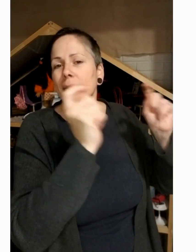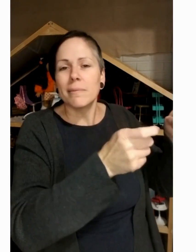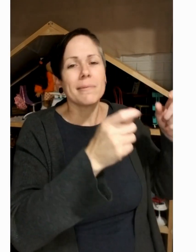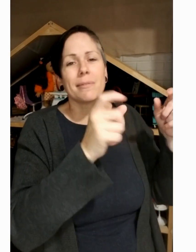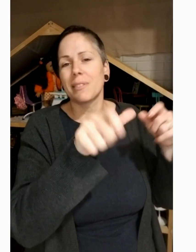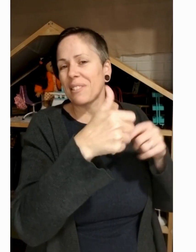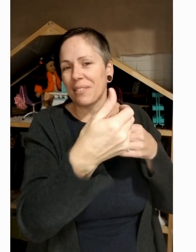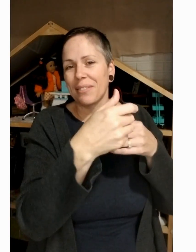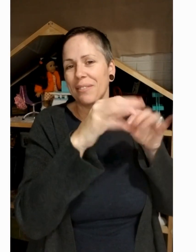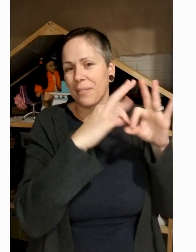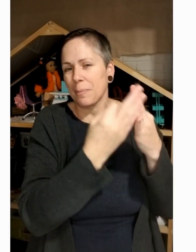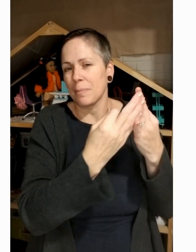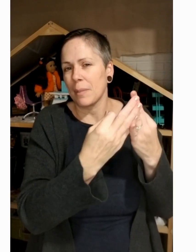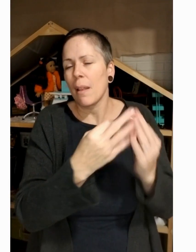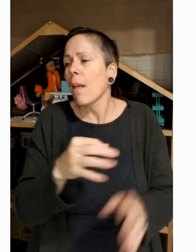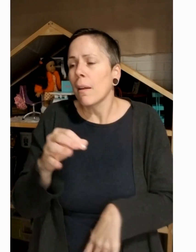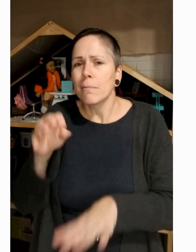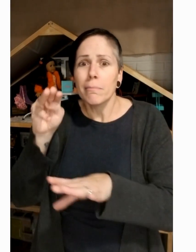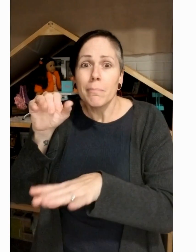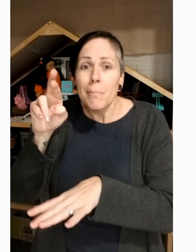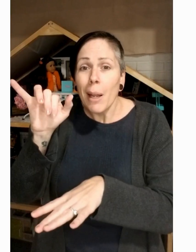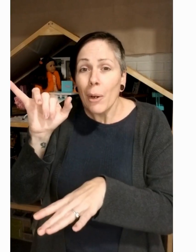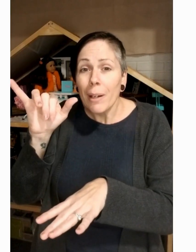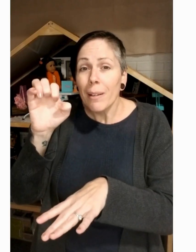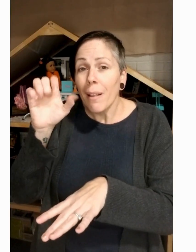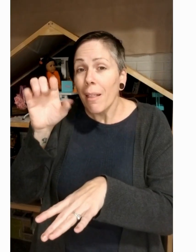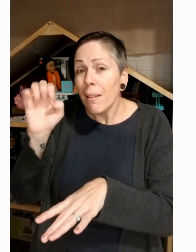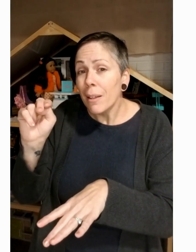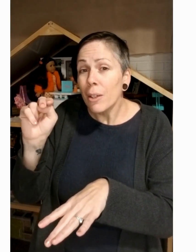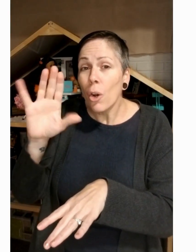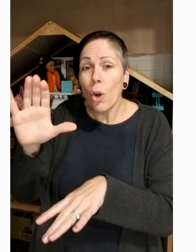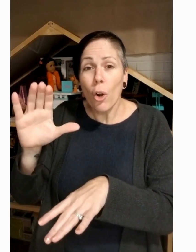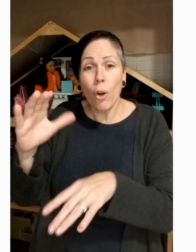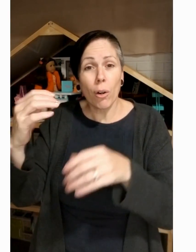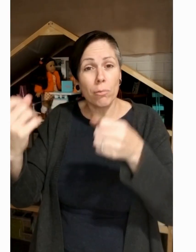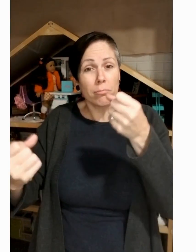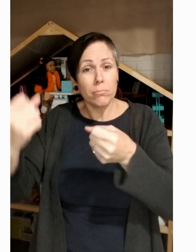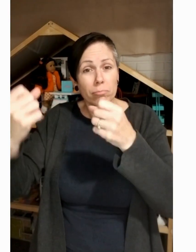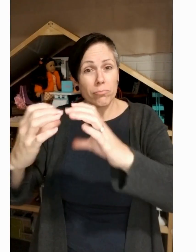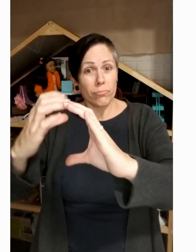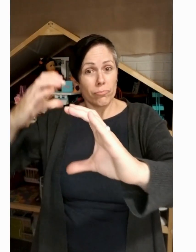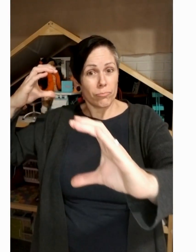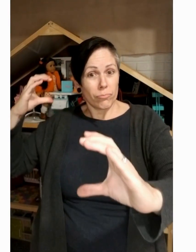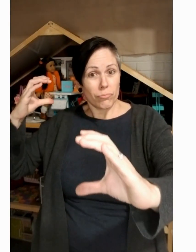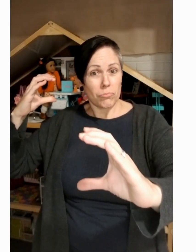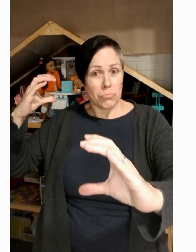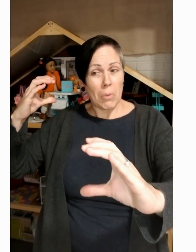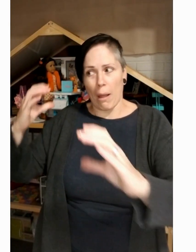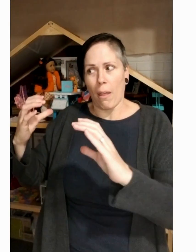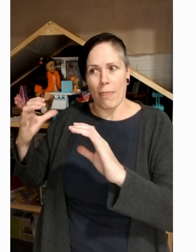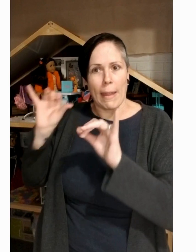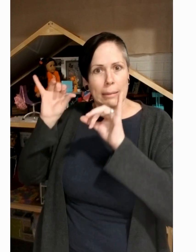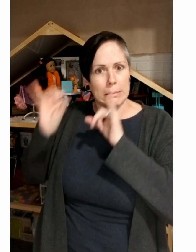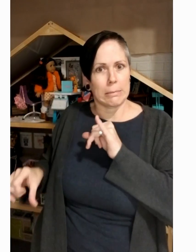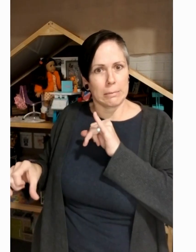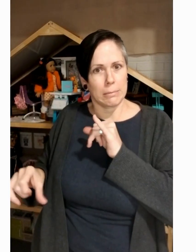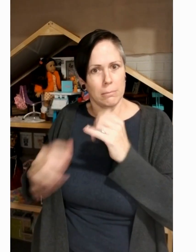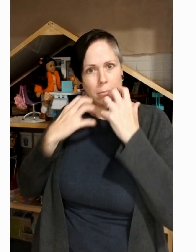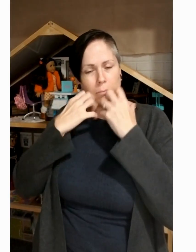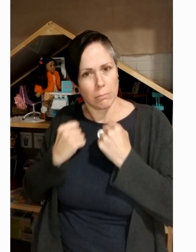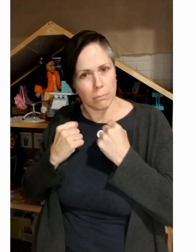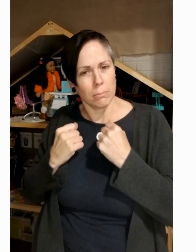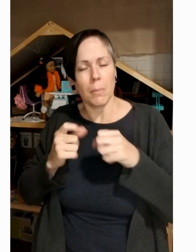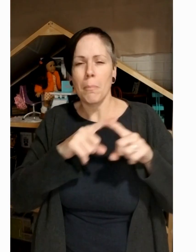unlike, Mary Ellen's Airstream, which is going to be a permanent. As long as we are collectors, we will own that Airstream because I freaking love